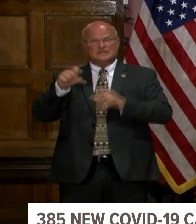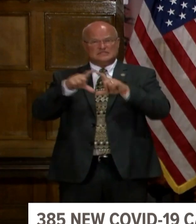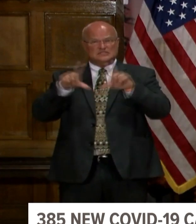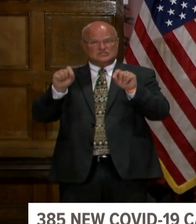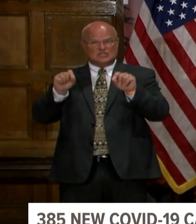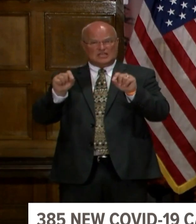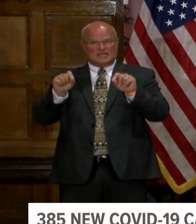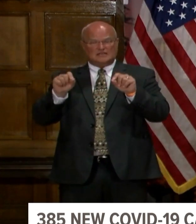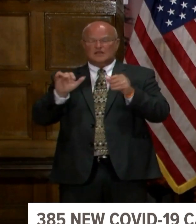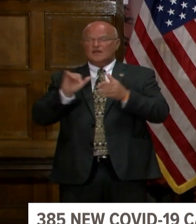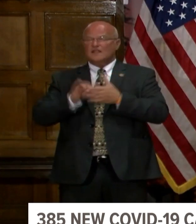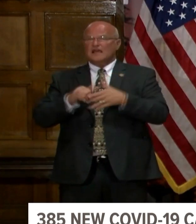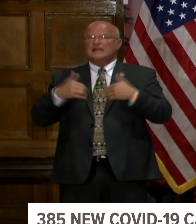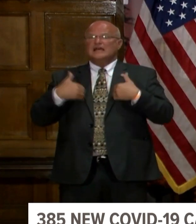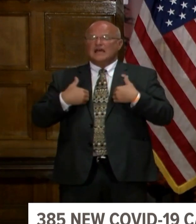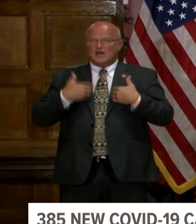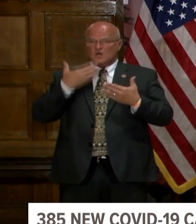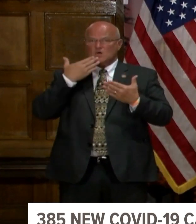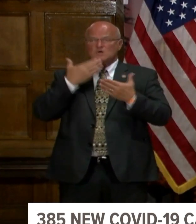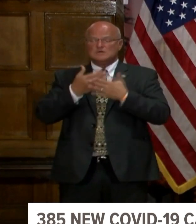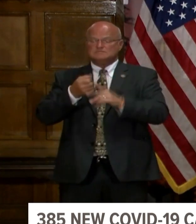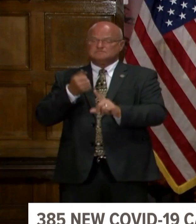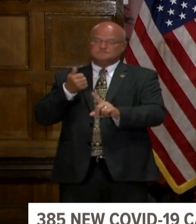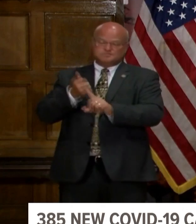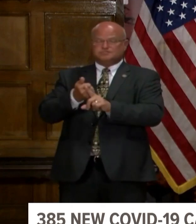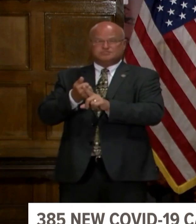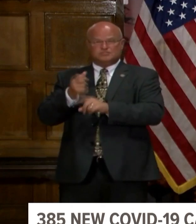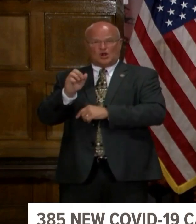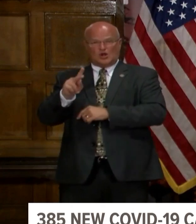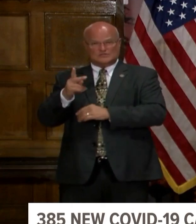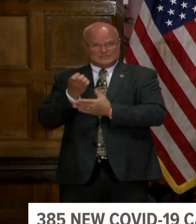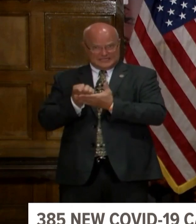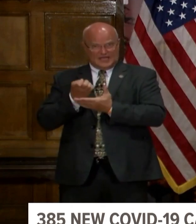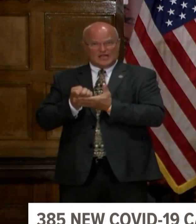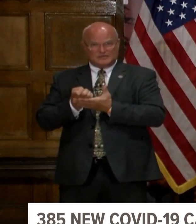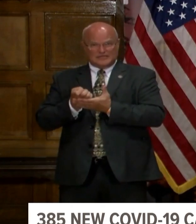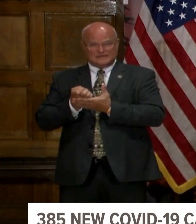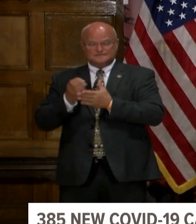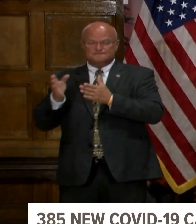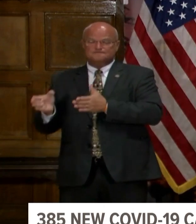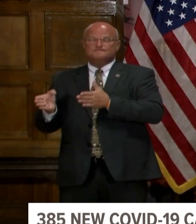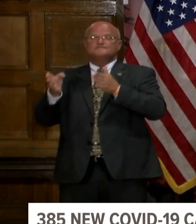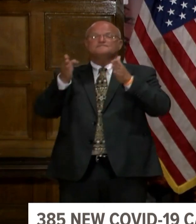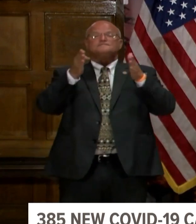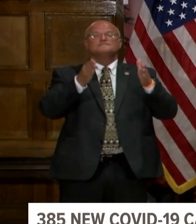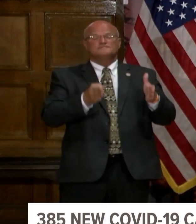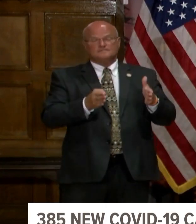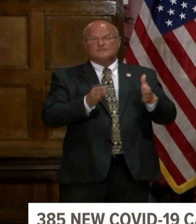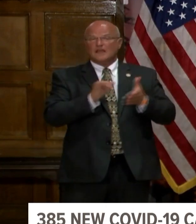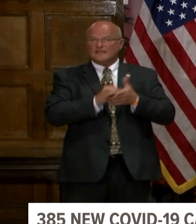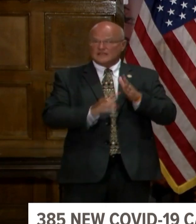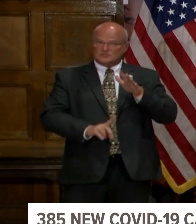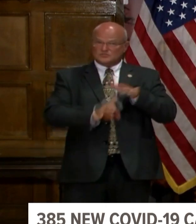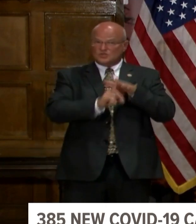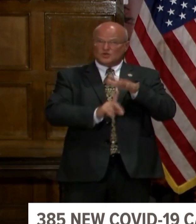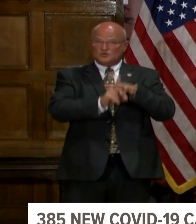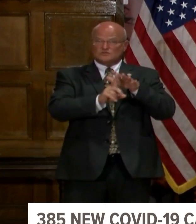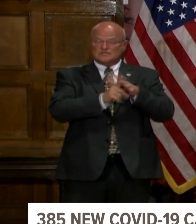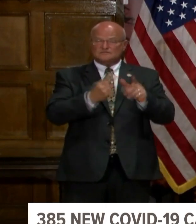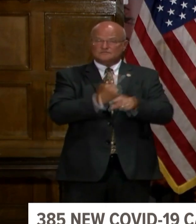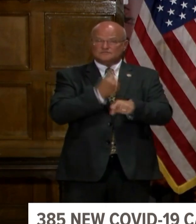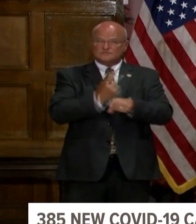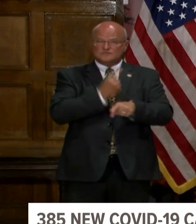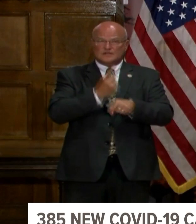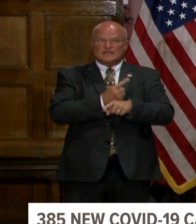no question that's had a pretty material impact in Arkansas's economy. And then the other bit that shows up pretty